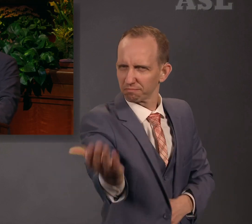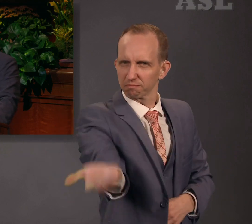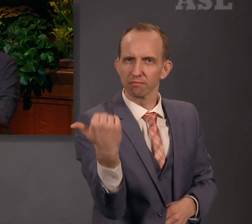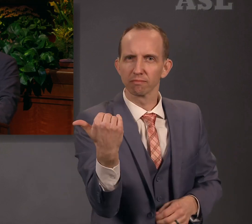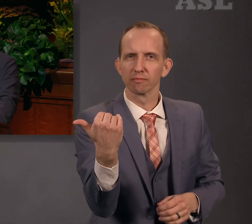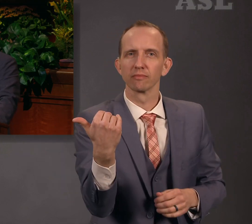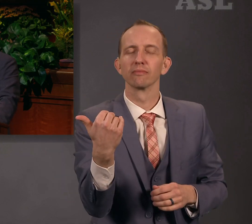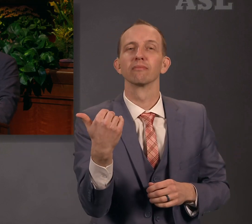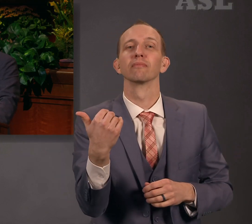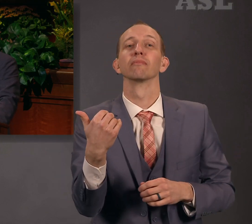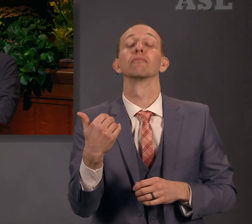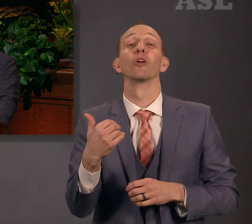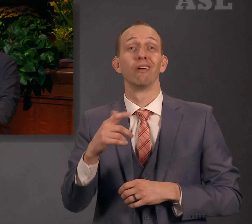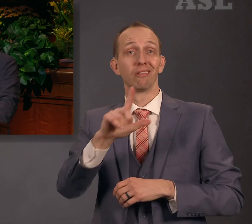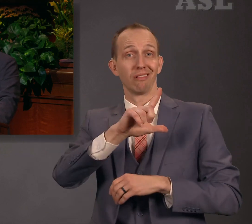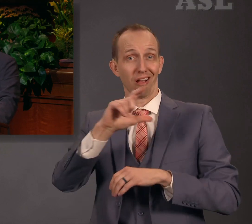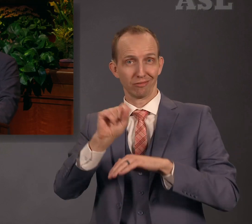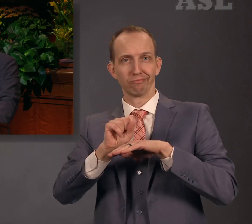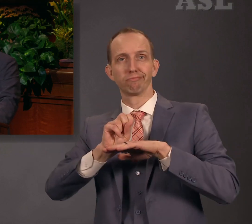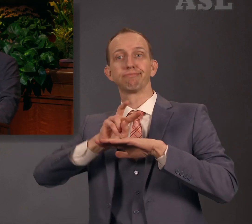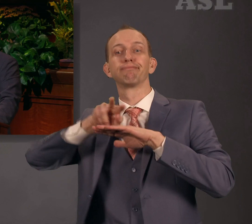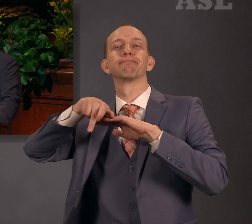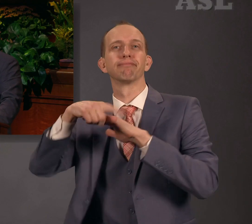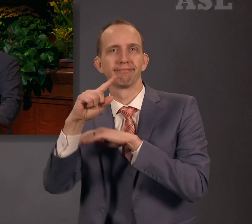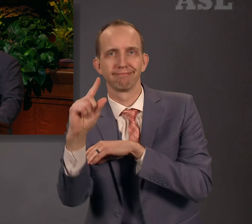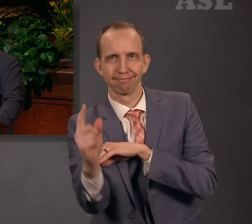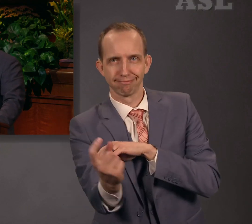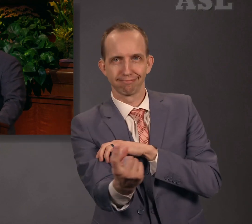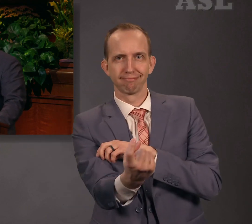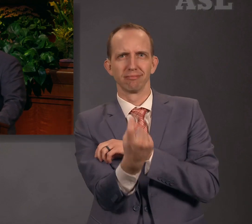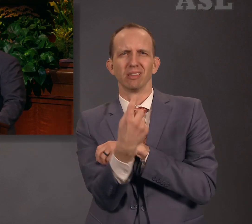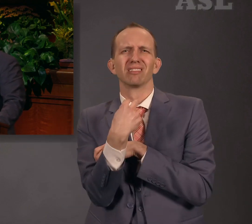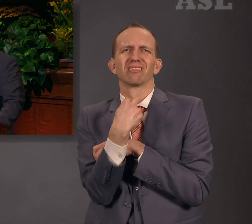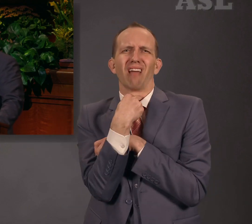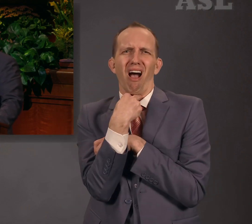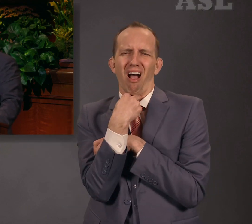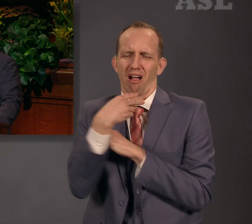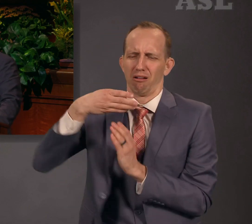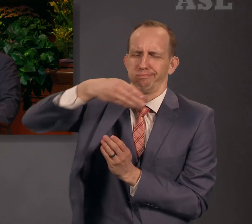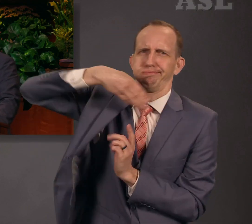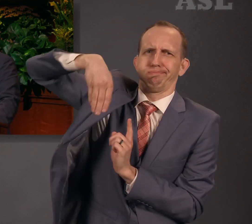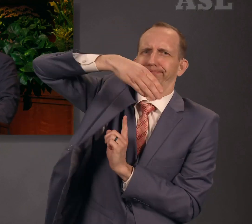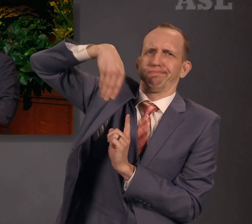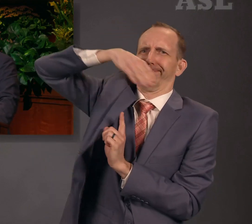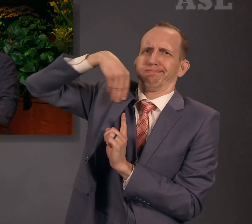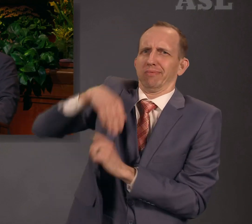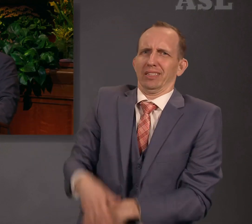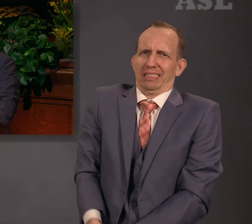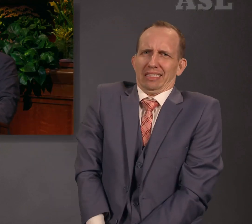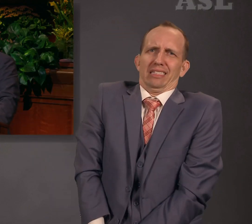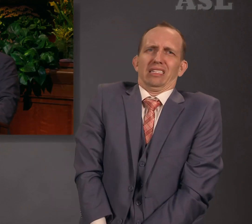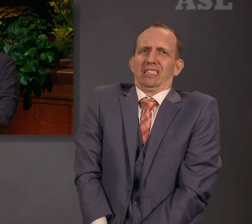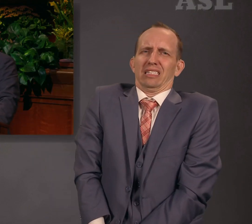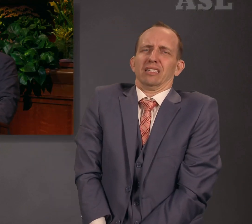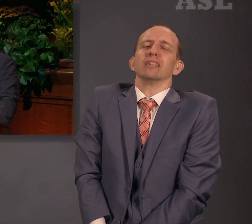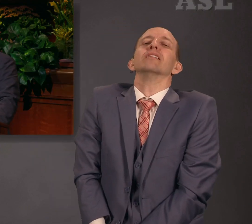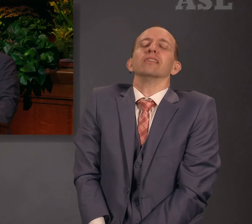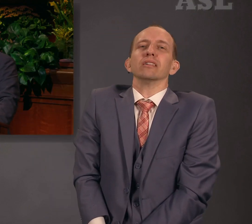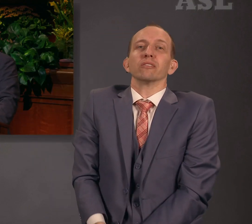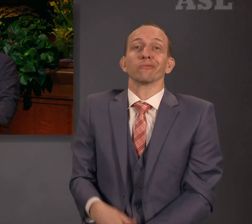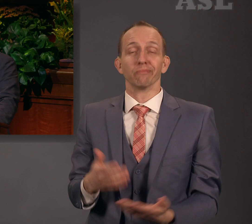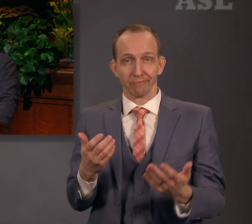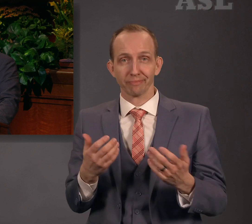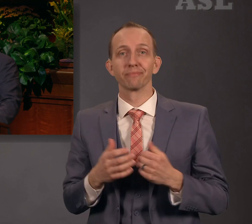forth." And he that was dead came forth, bound hand and foot, with grave clothes, and his face was bound about